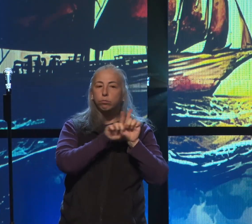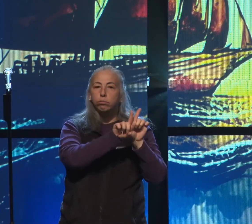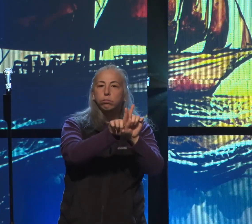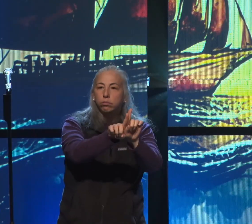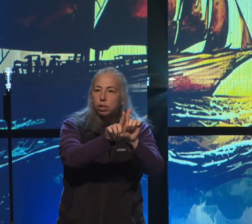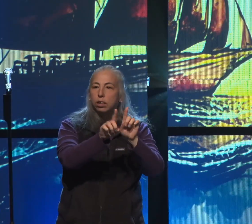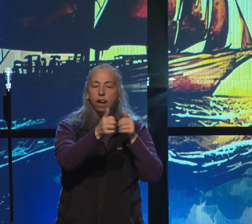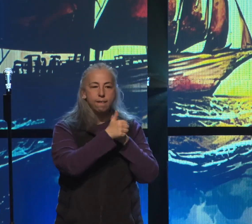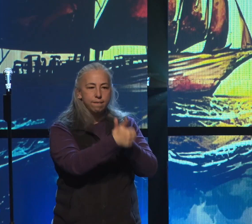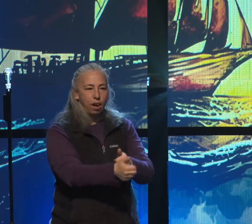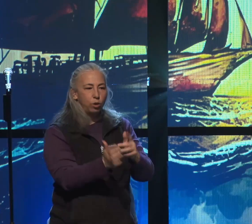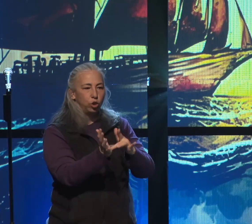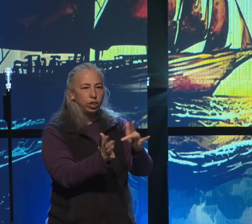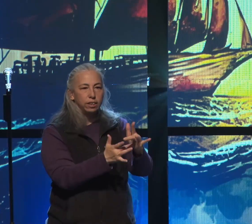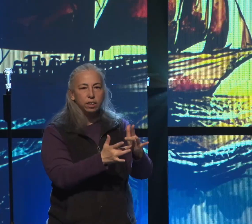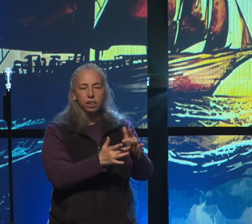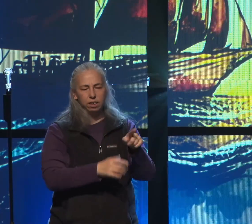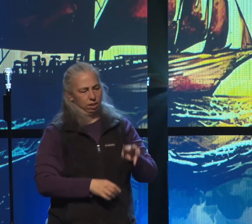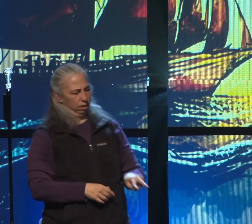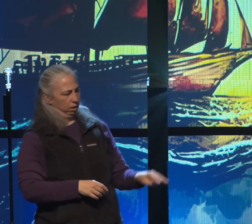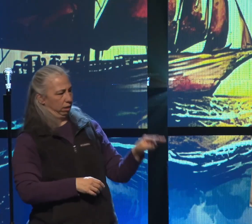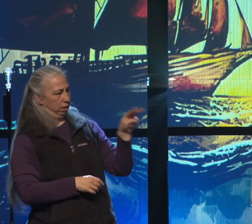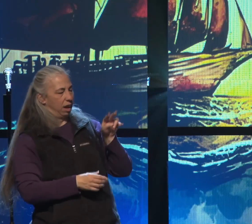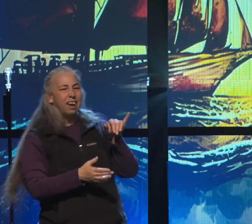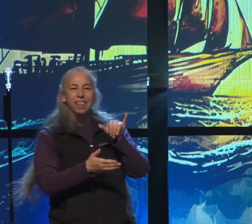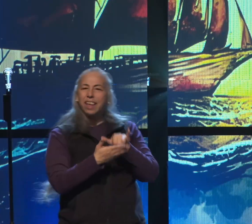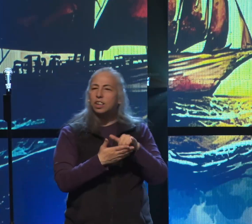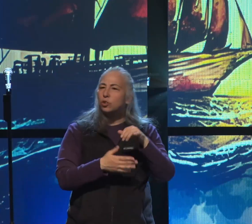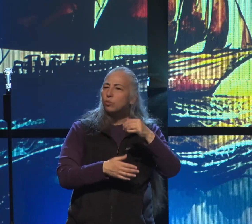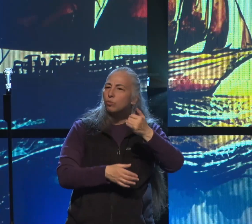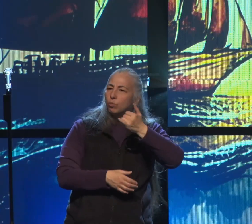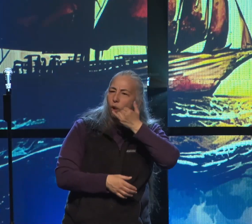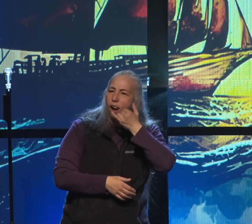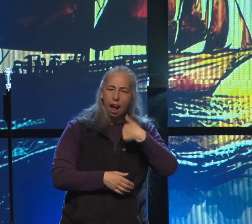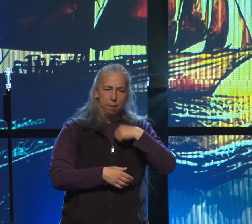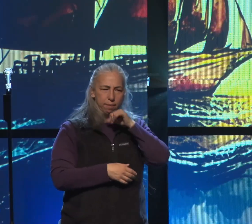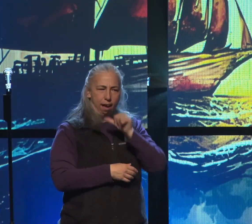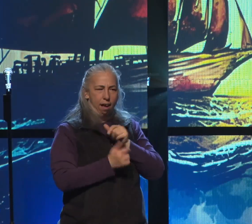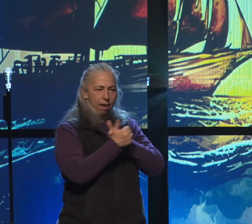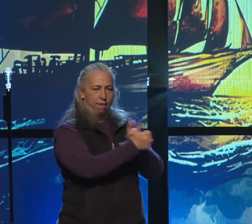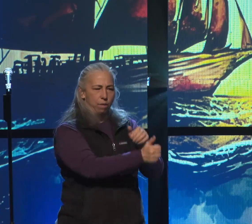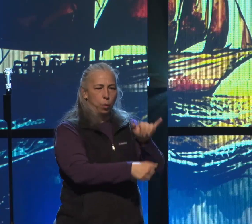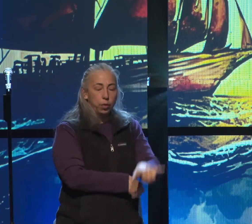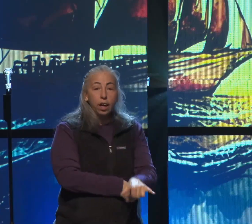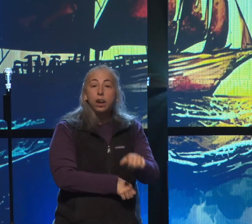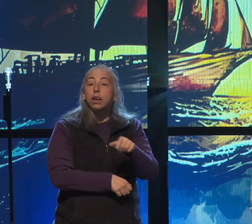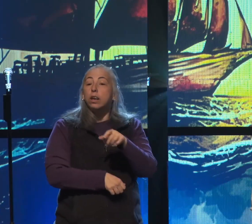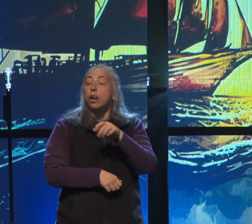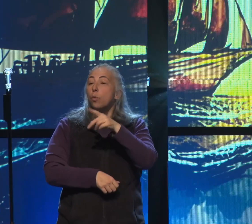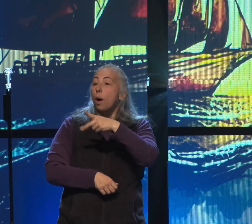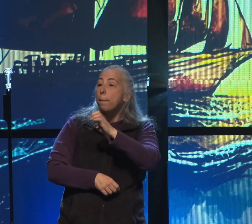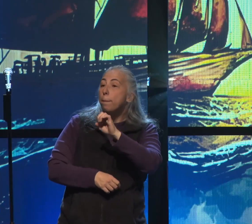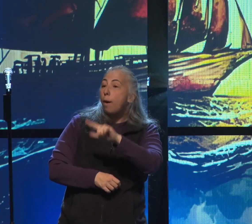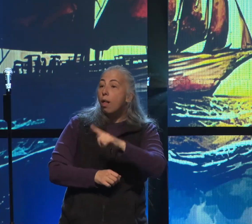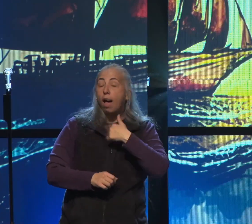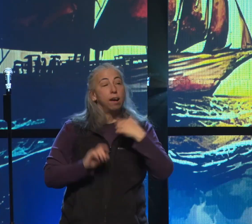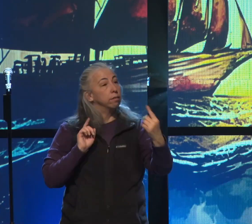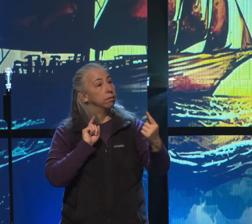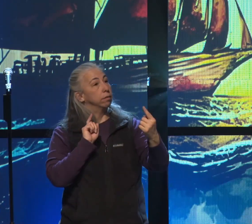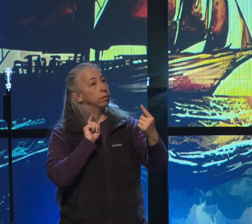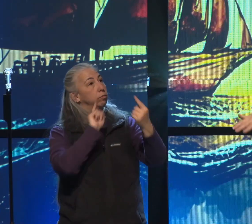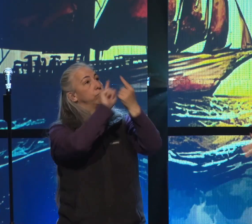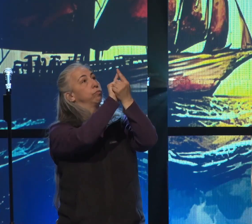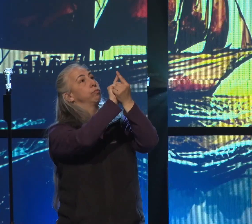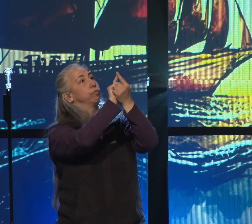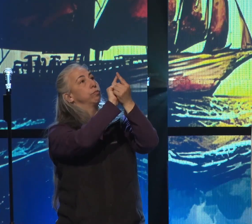Like he's like, I'm not doing that. I mean, he would confront them to their face. When he had his experience with the divine, he didn't race to Jerusalem to hang out. He